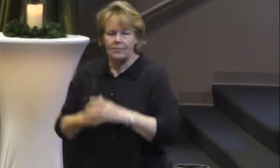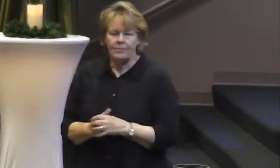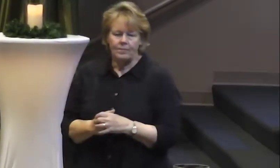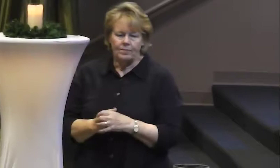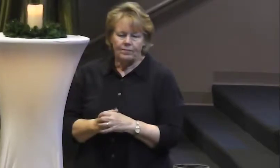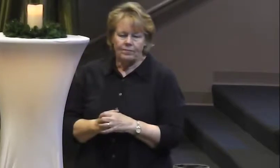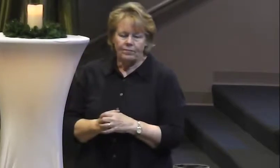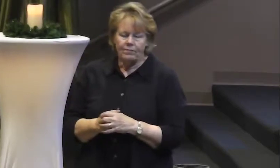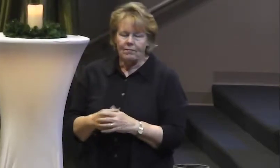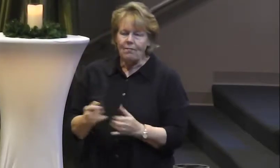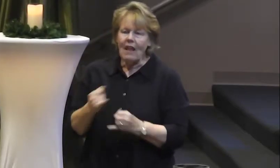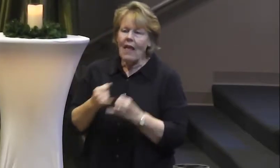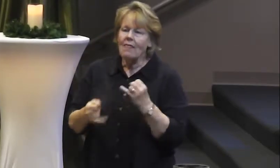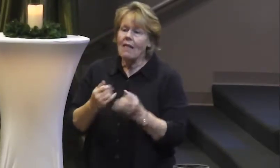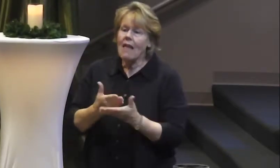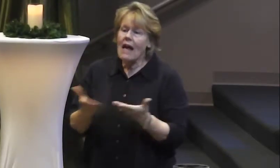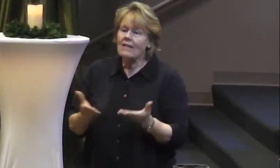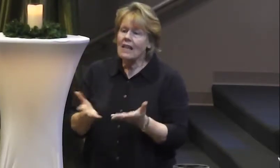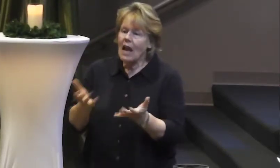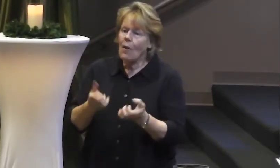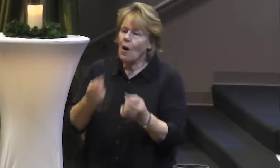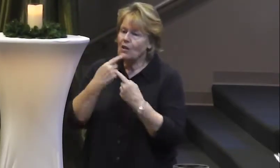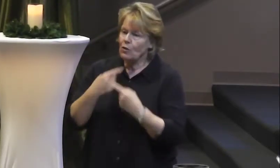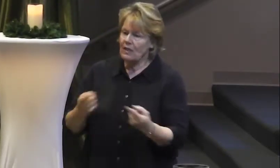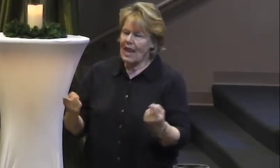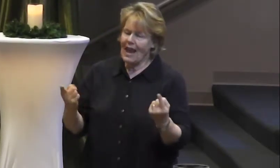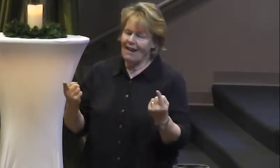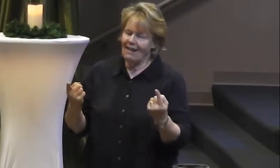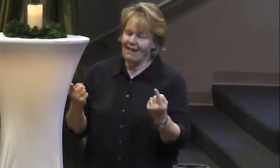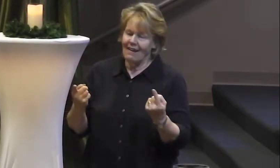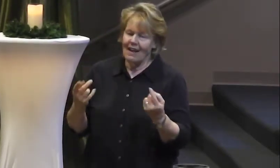Last thing I want to say is that these groans,